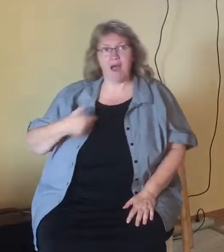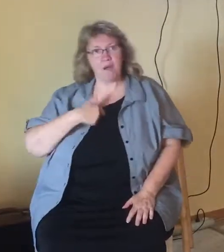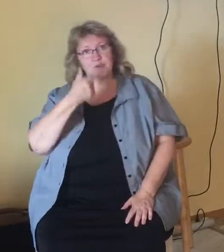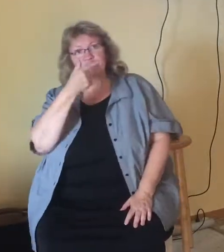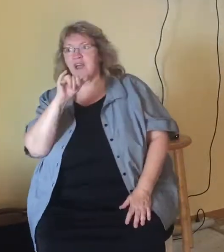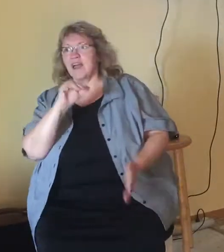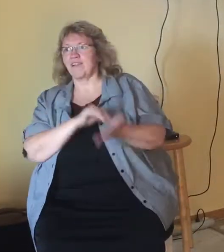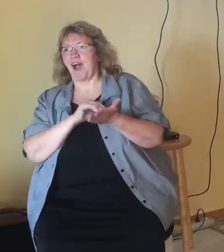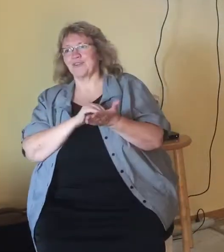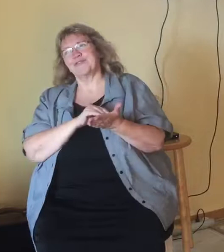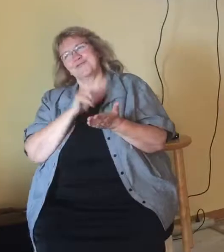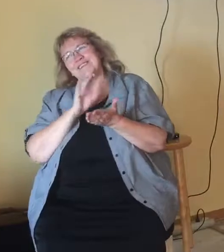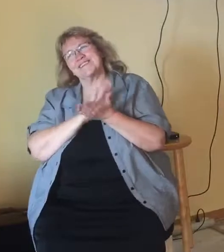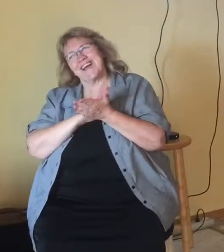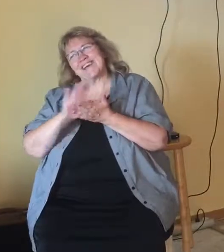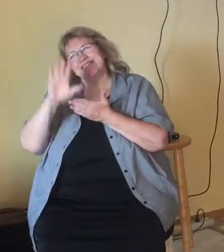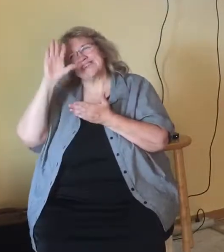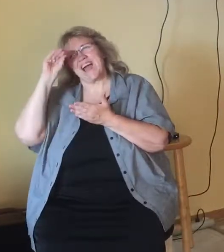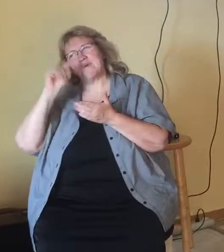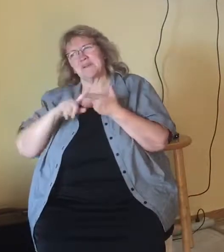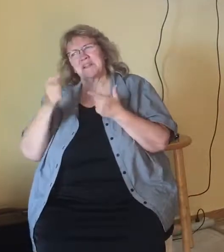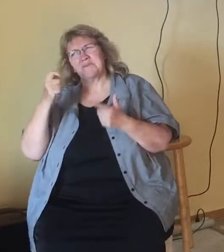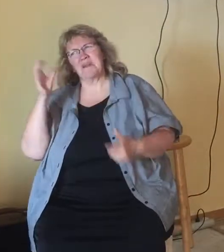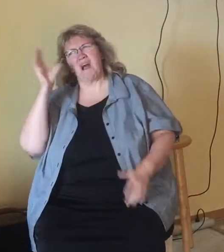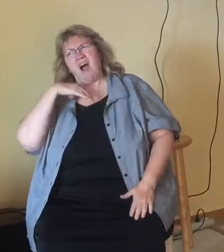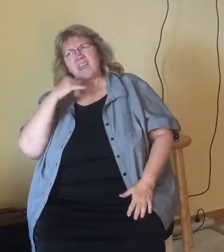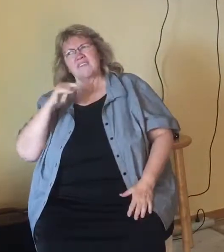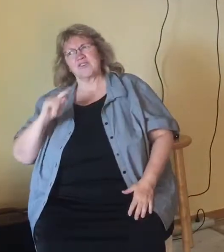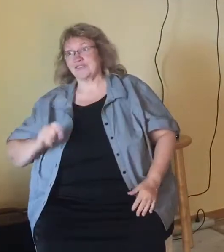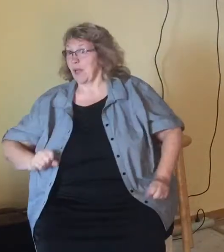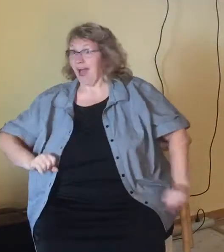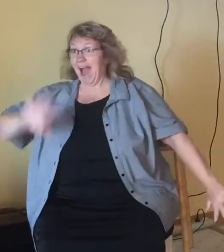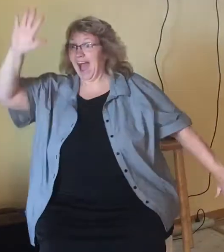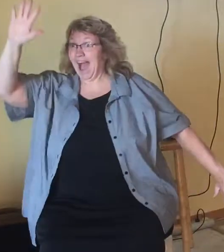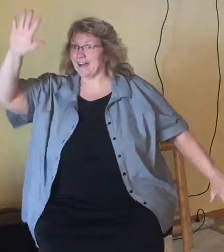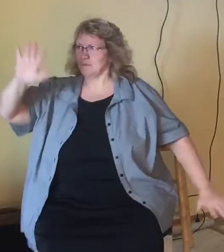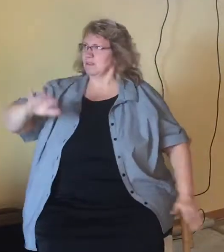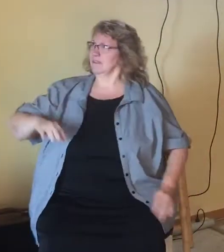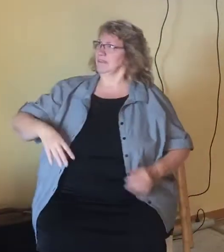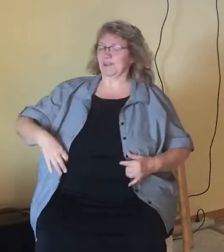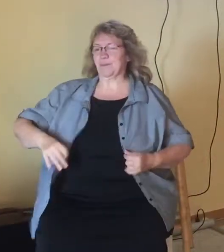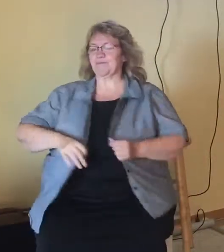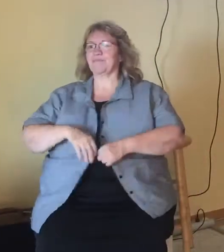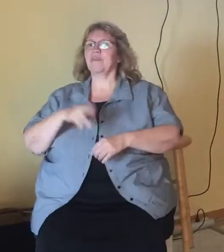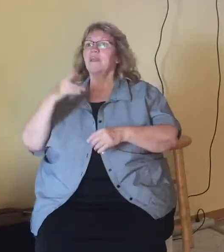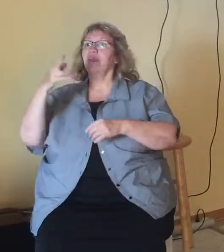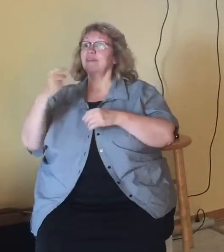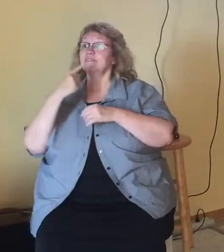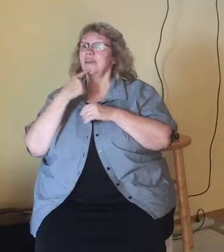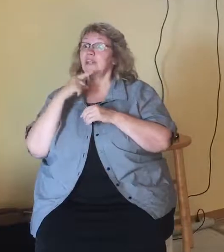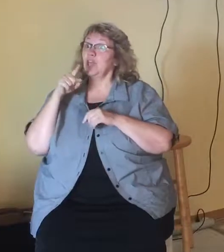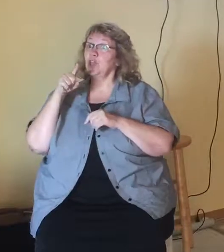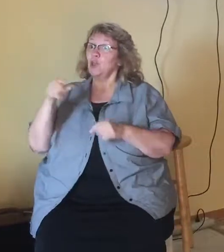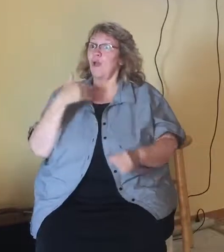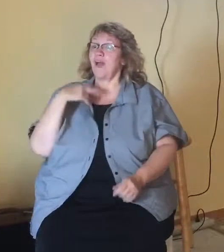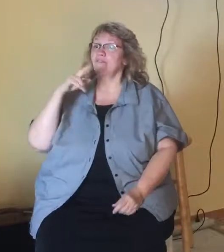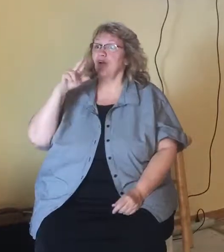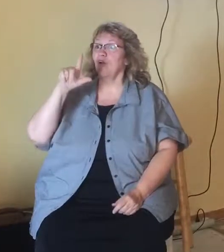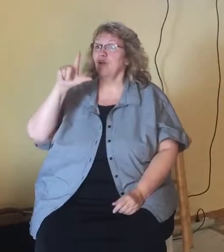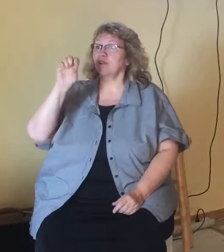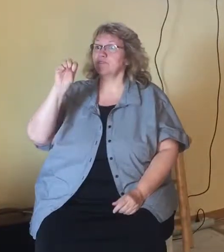doctor." He ended up being a really nice guy, but he was a little odd at first. But he said, "You have